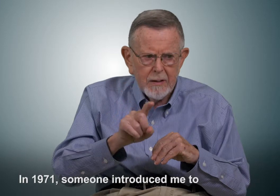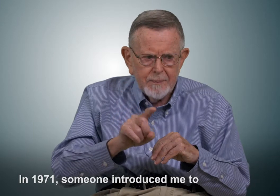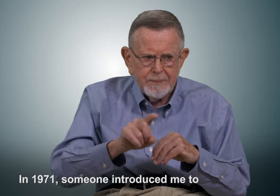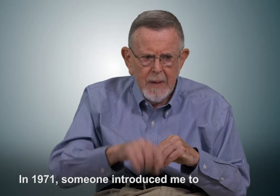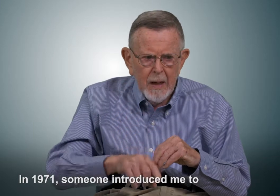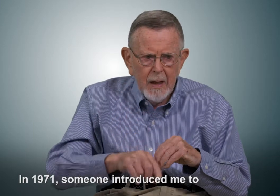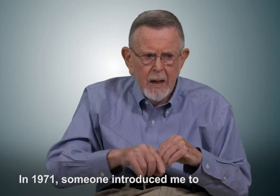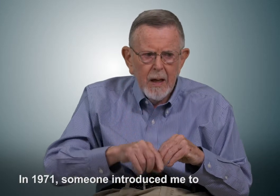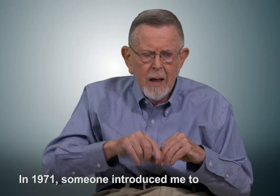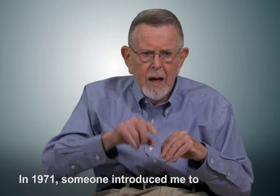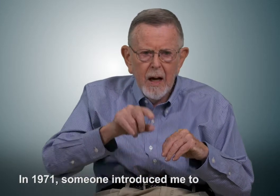Um,